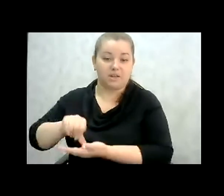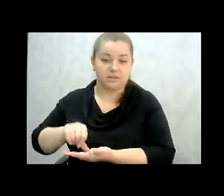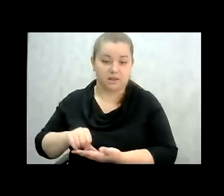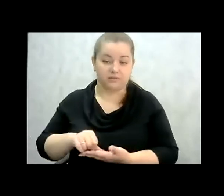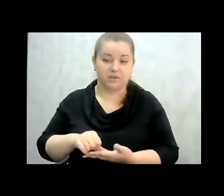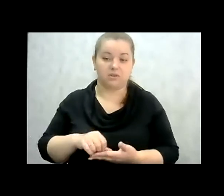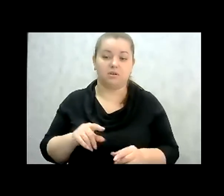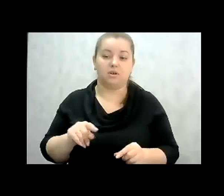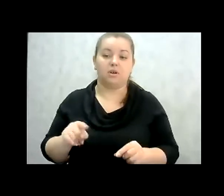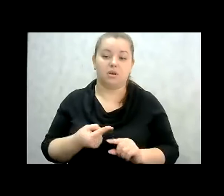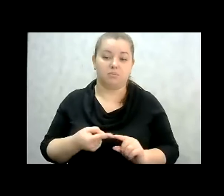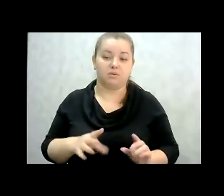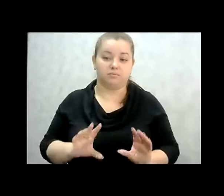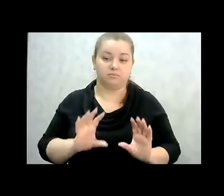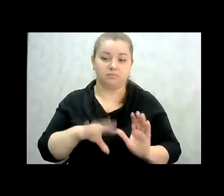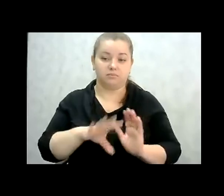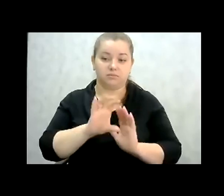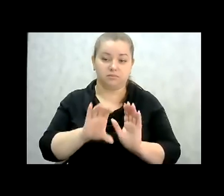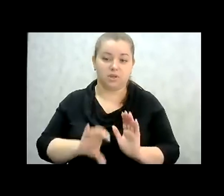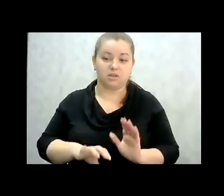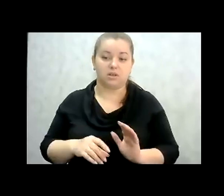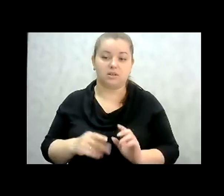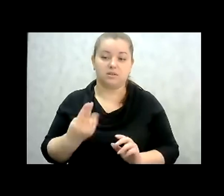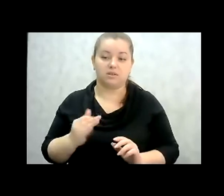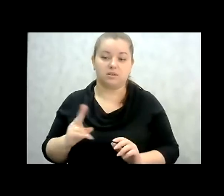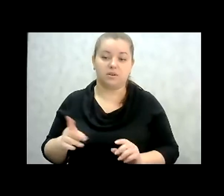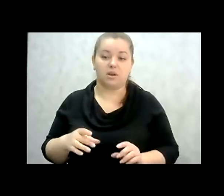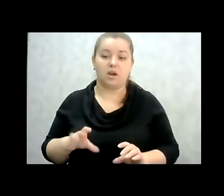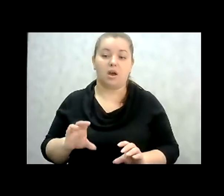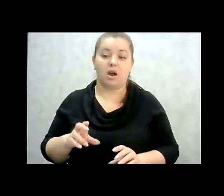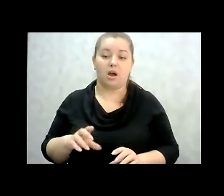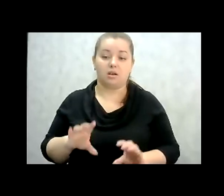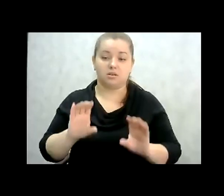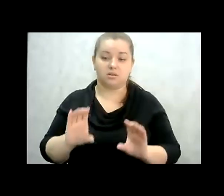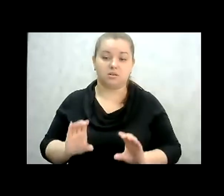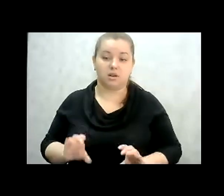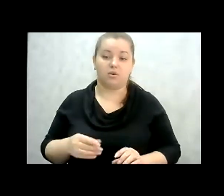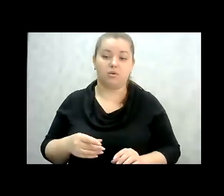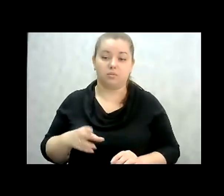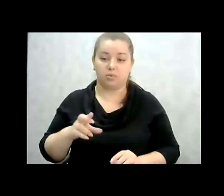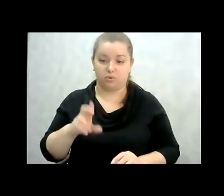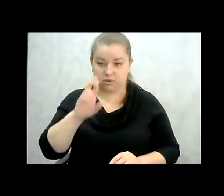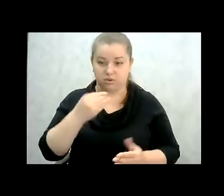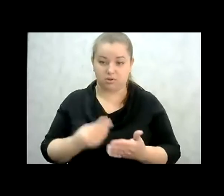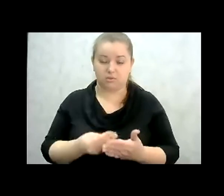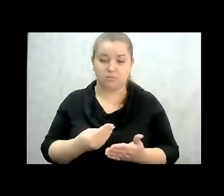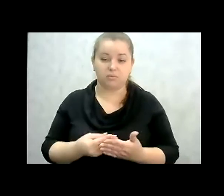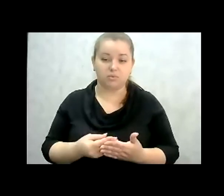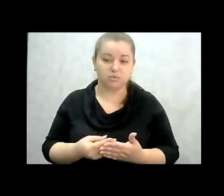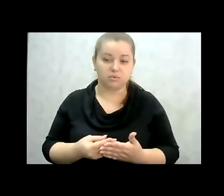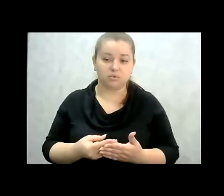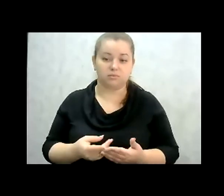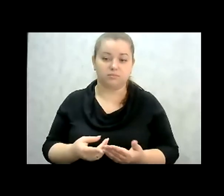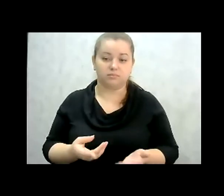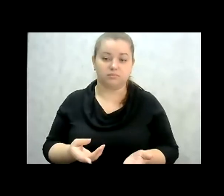maintained by the representative offices that we want to establish, although the